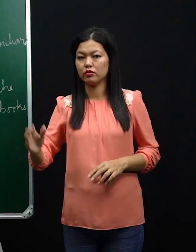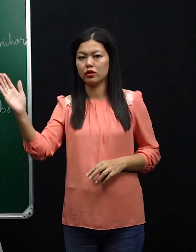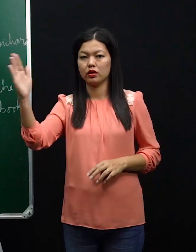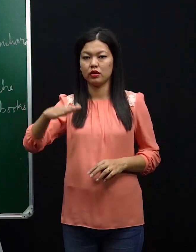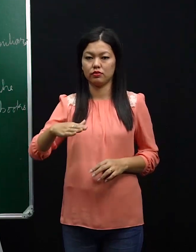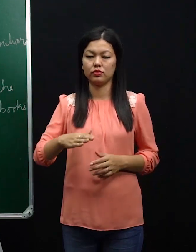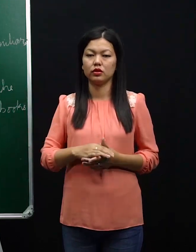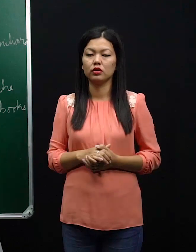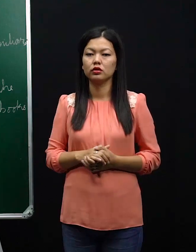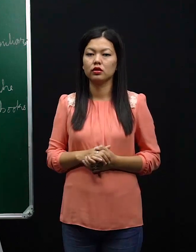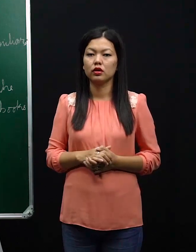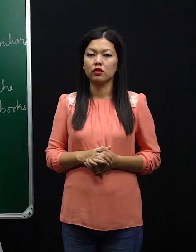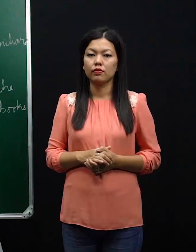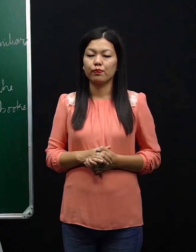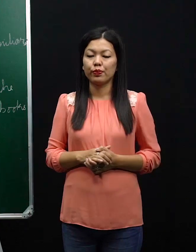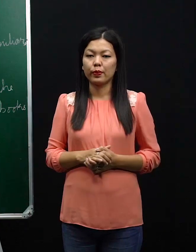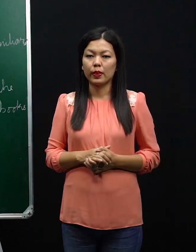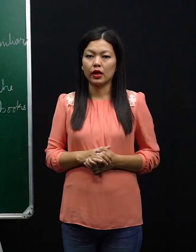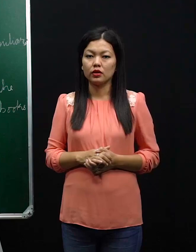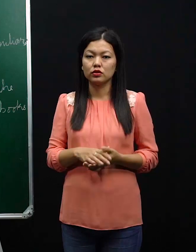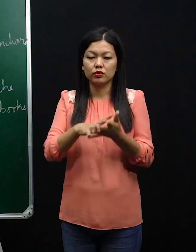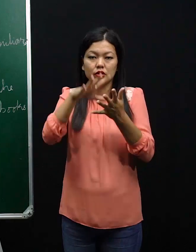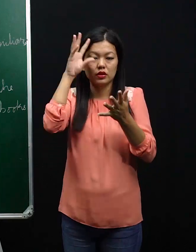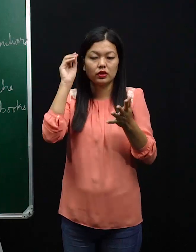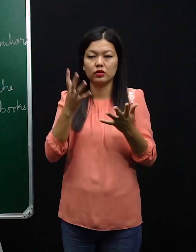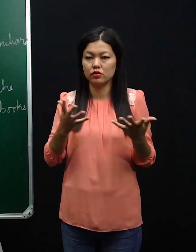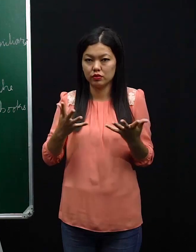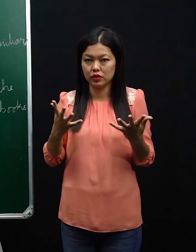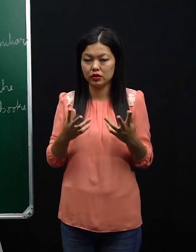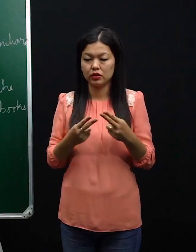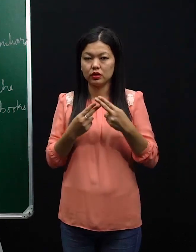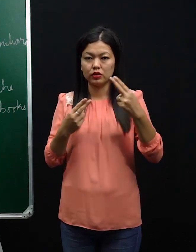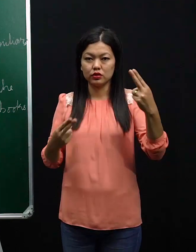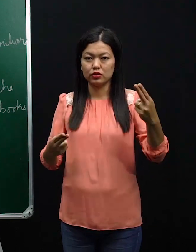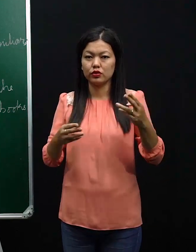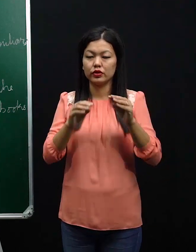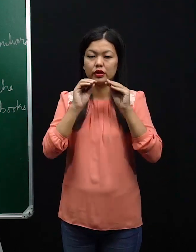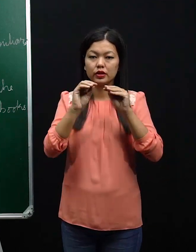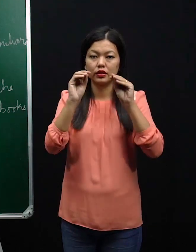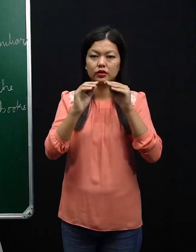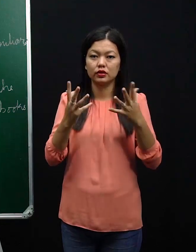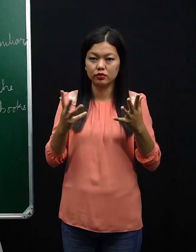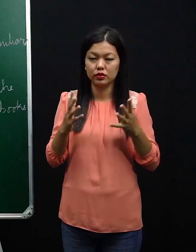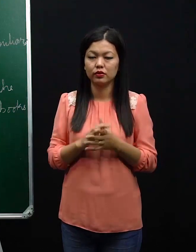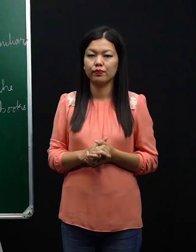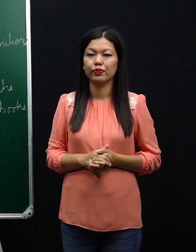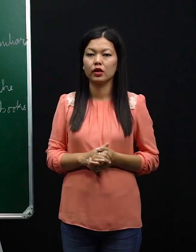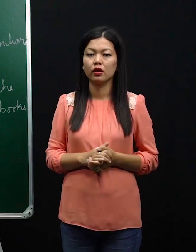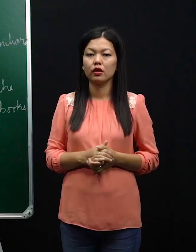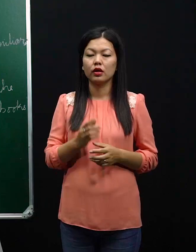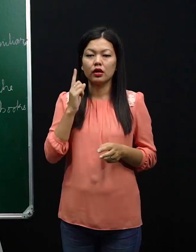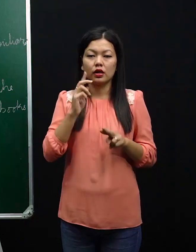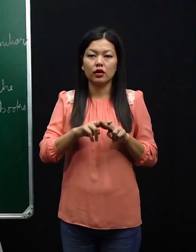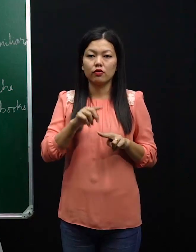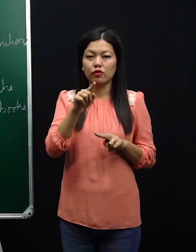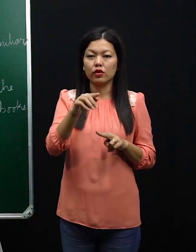be having a lot of qualities, a lot of degrees, but unless you are humble, you are kind and ready to learn from